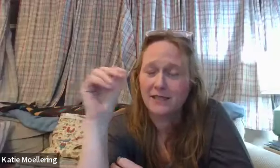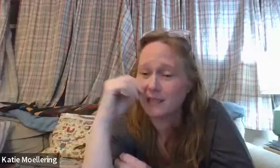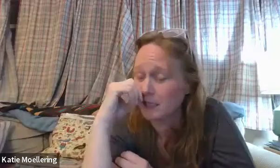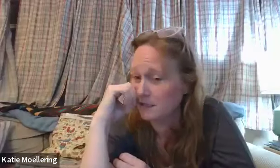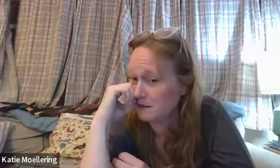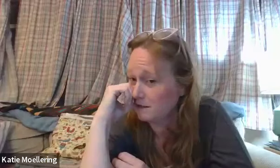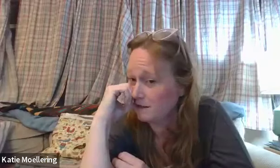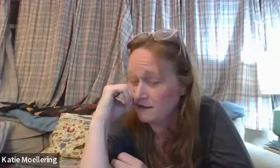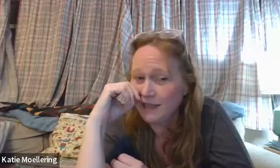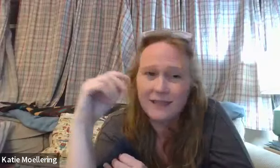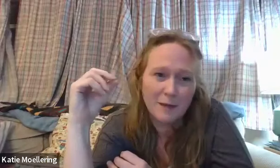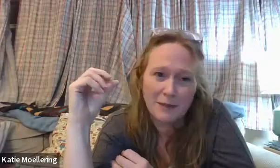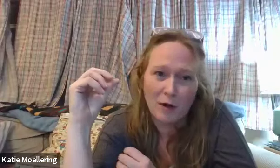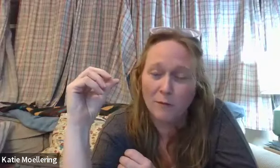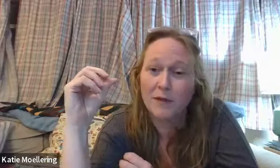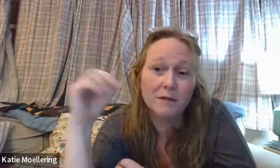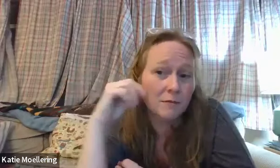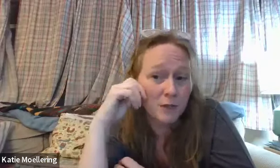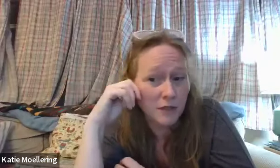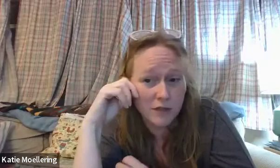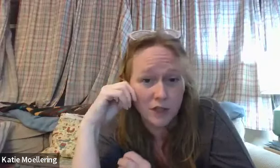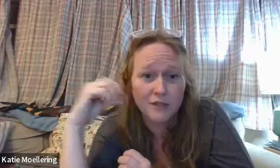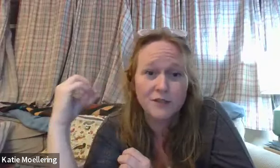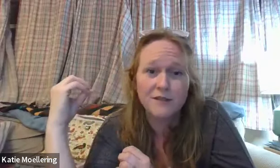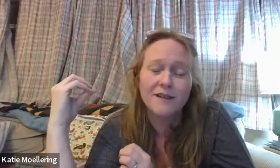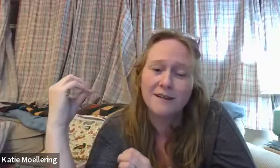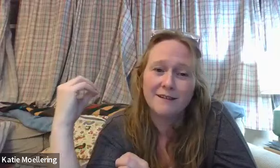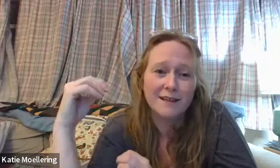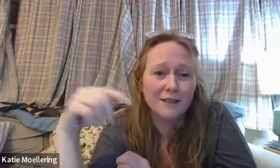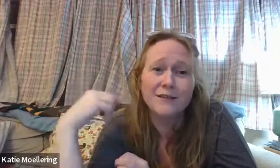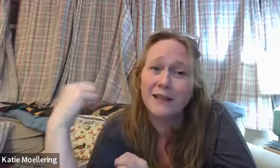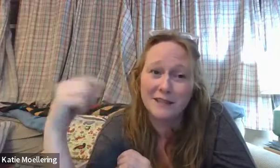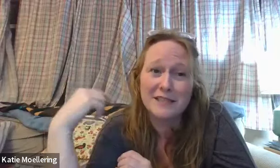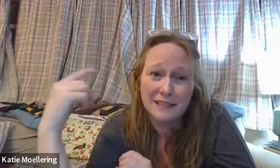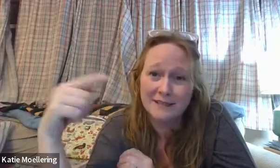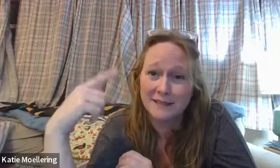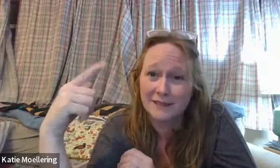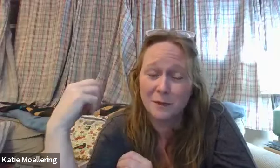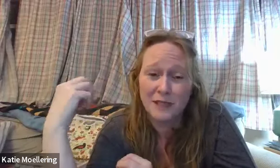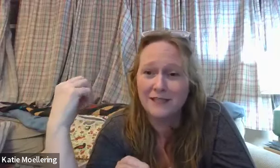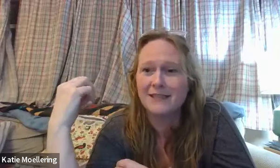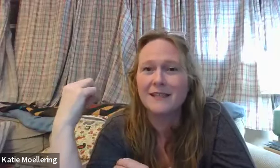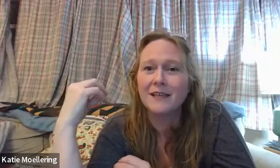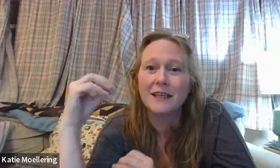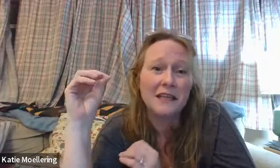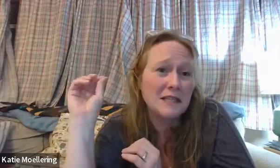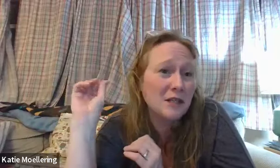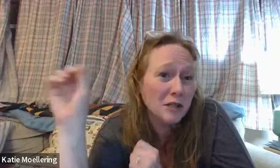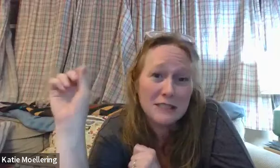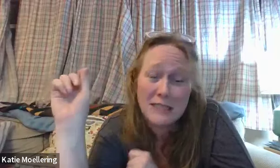practice is, and this might be awful, but when you go to church and you're like listening to the readings, is a good